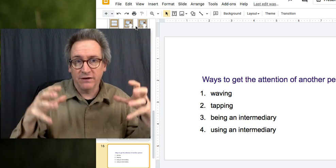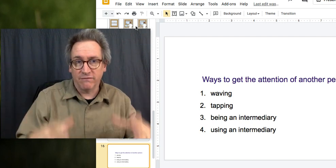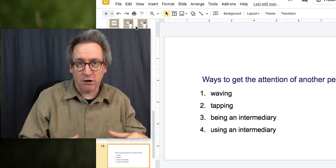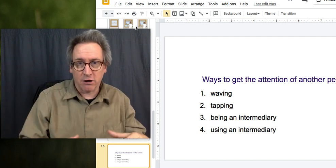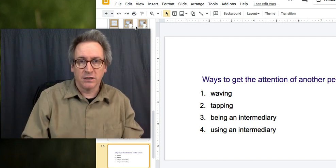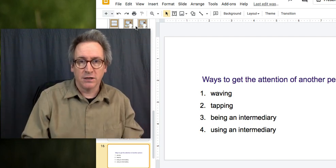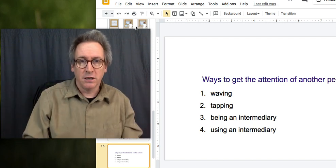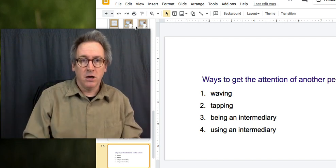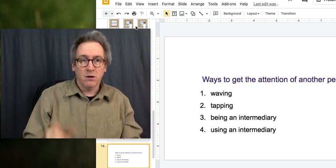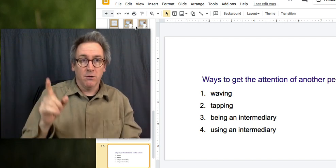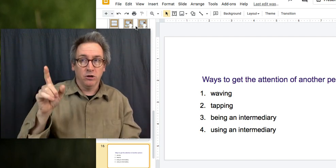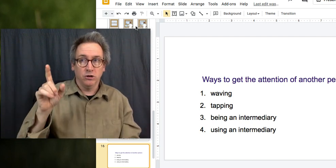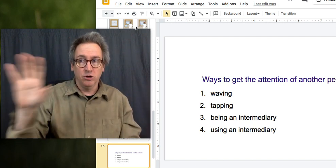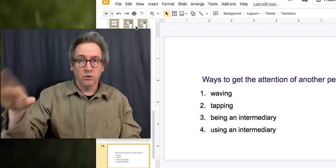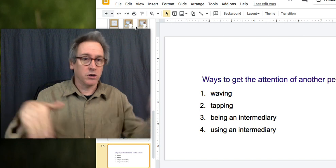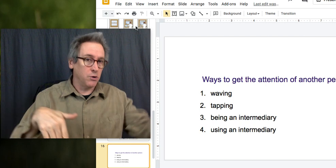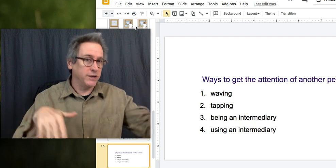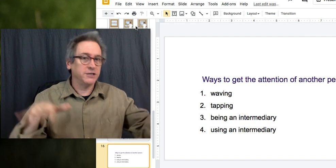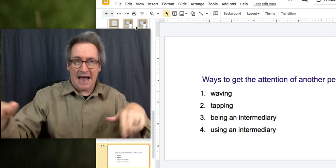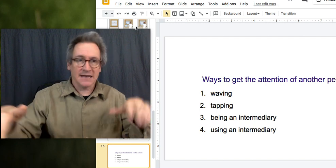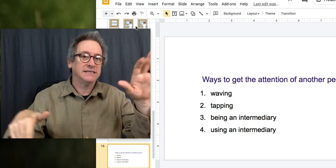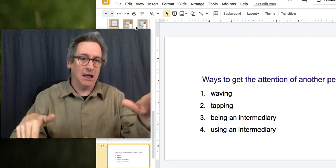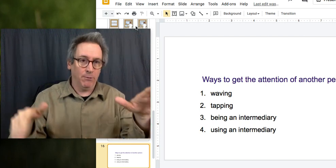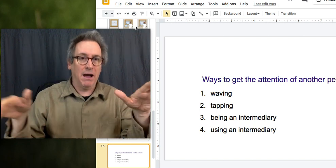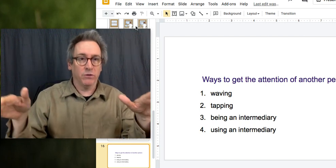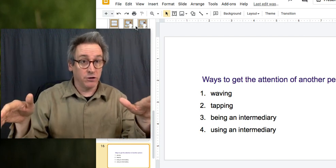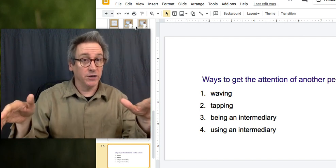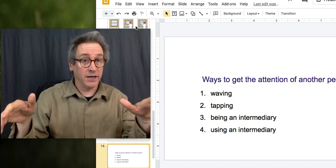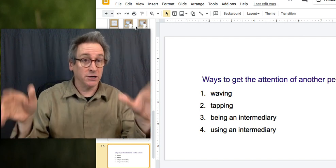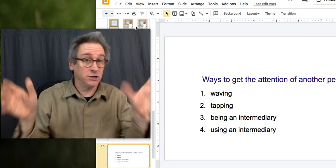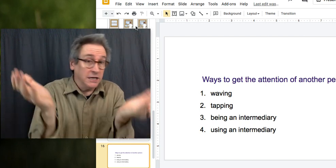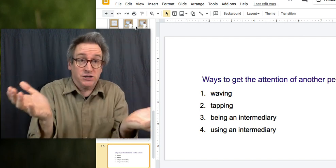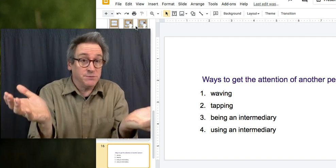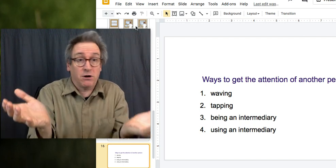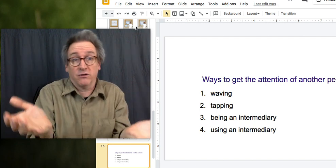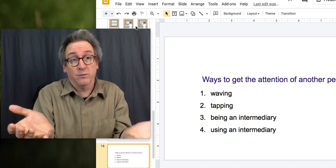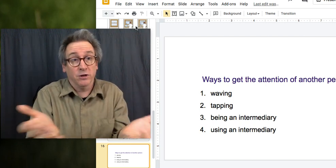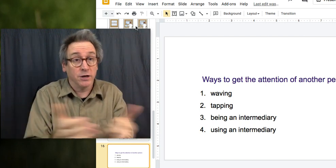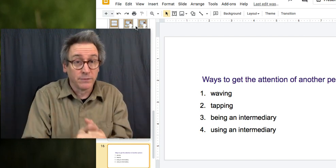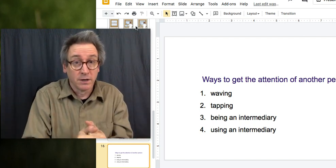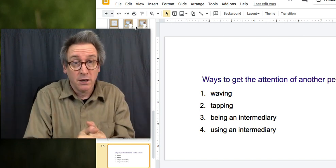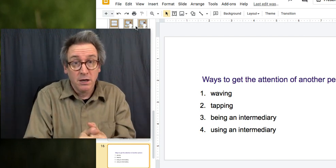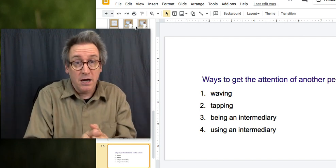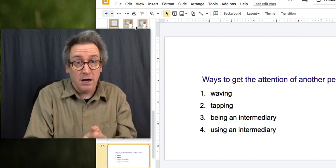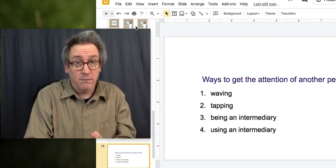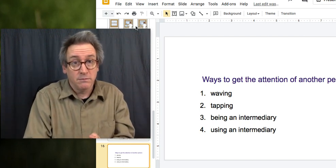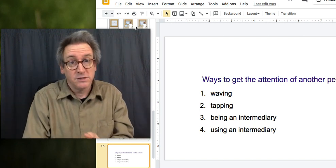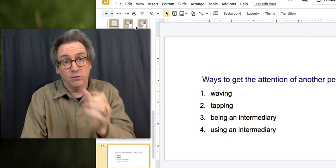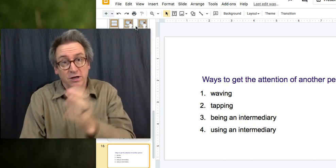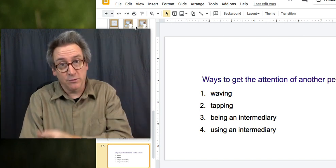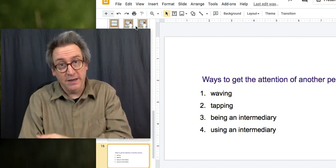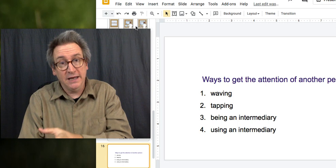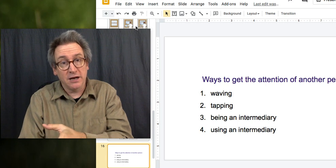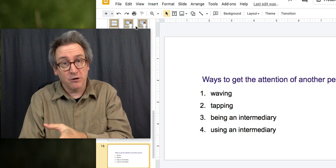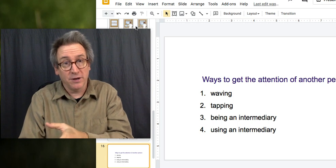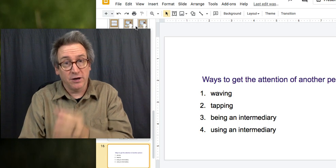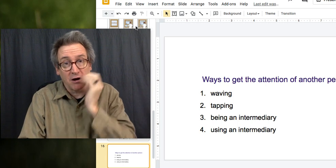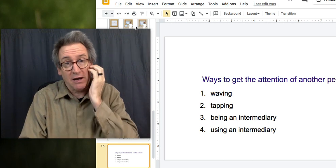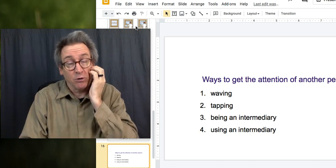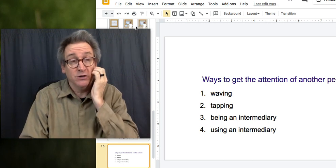immersive environment, you are going to be asked to help out with communication. It's just part of the community. So either being